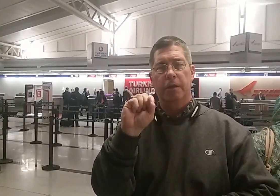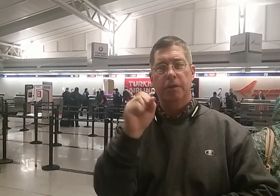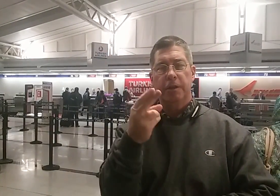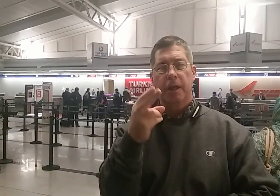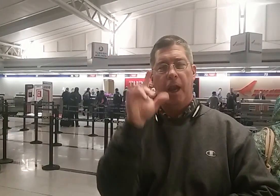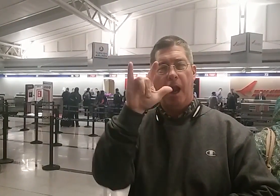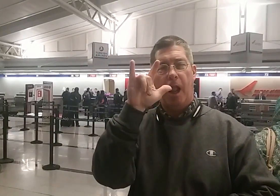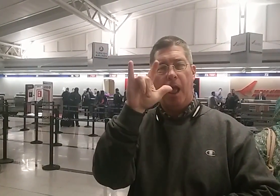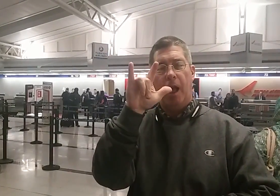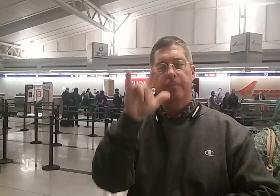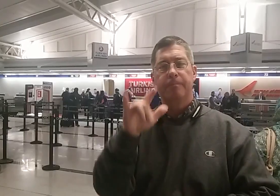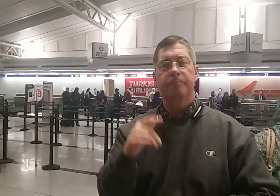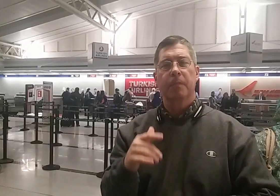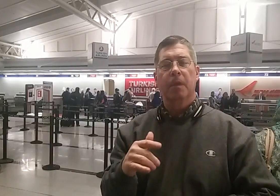Turkish Airlines.